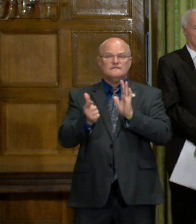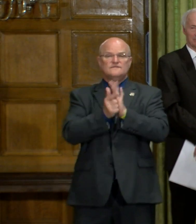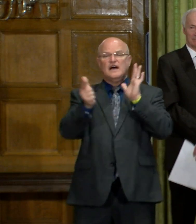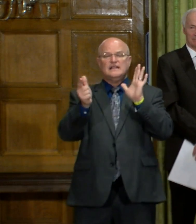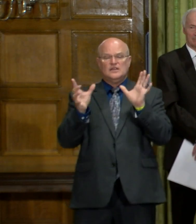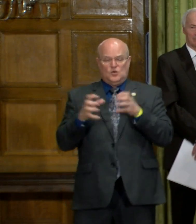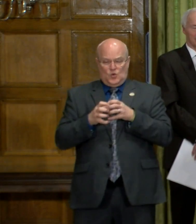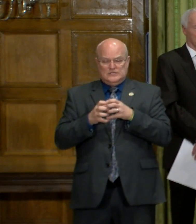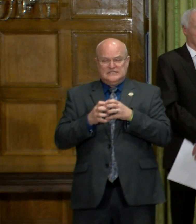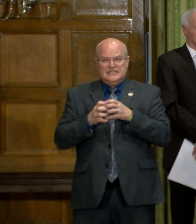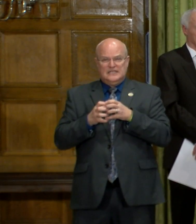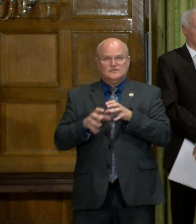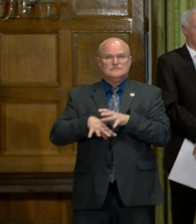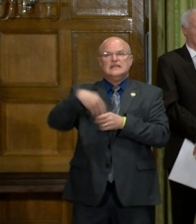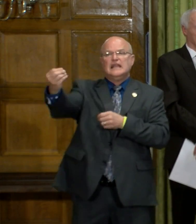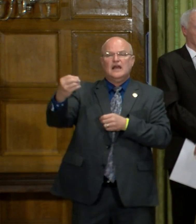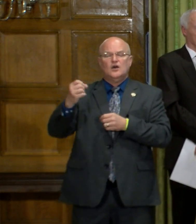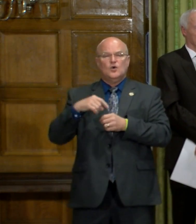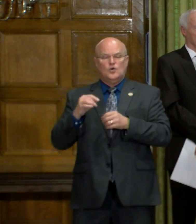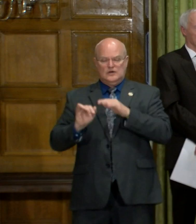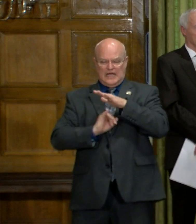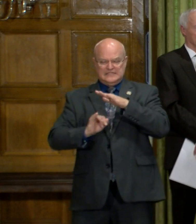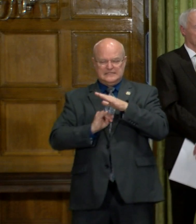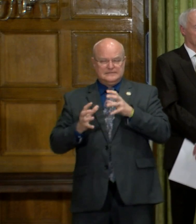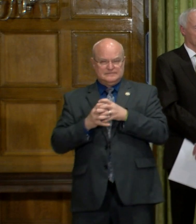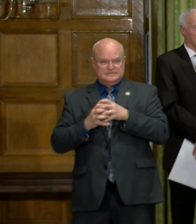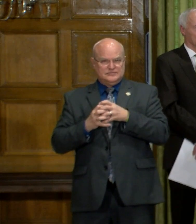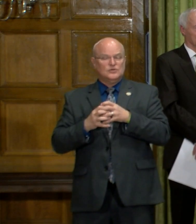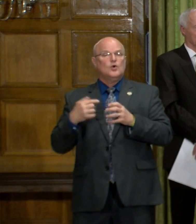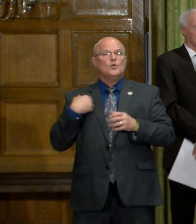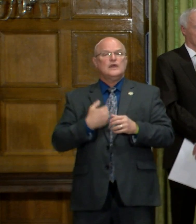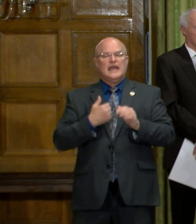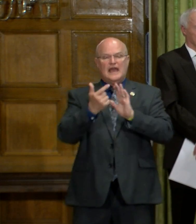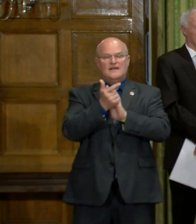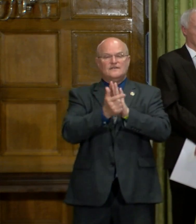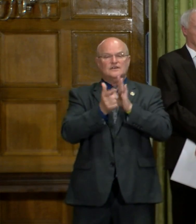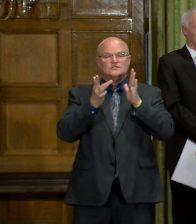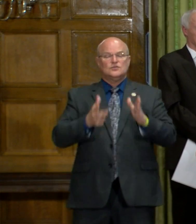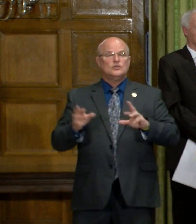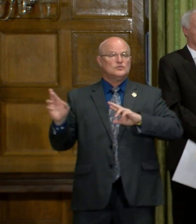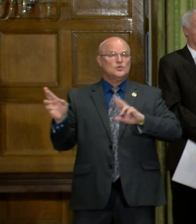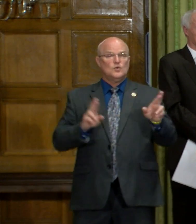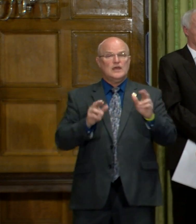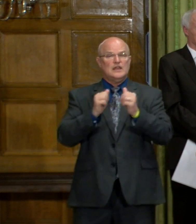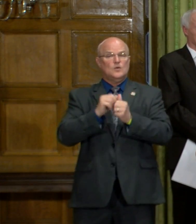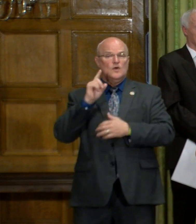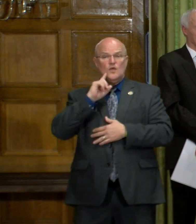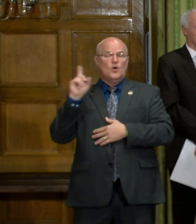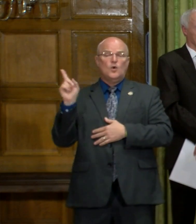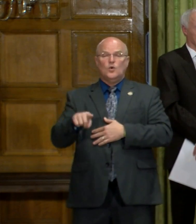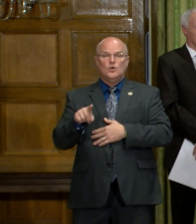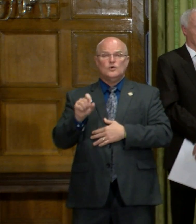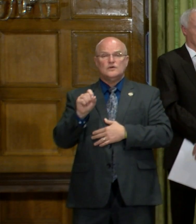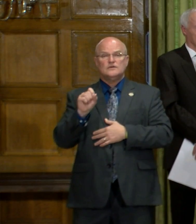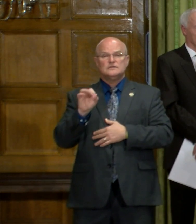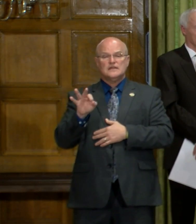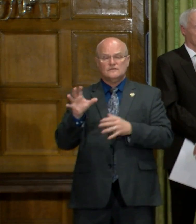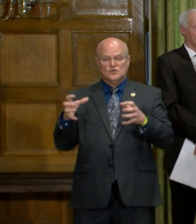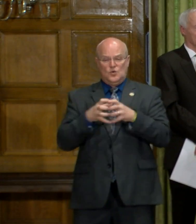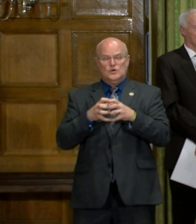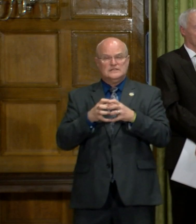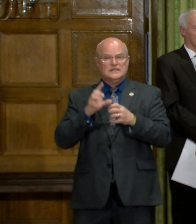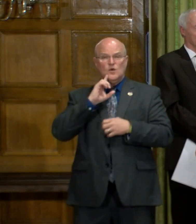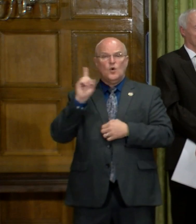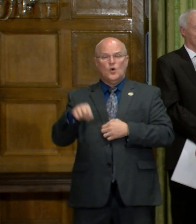violating quarantine or violating isolation, then we've got attorneys there who are ready with orders of